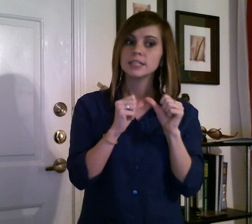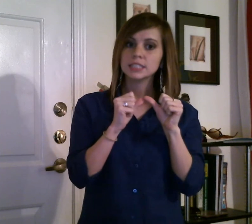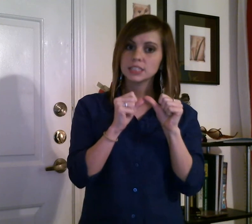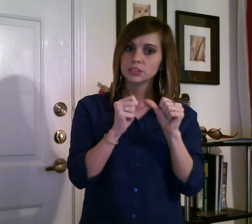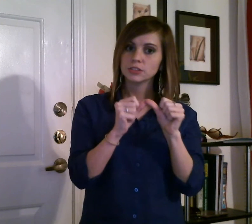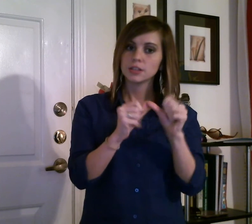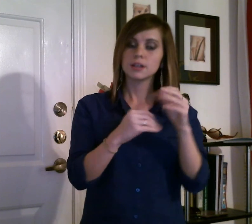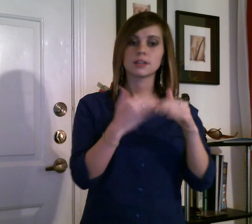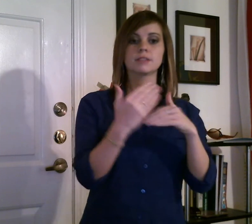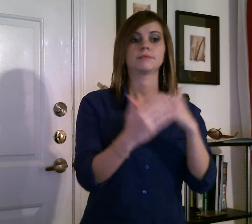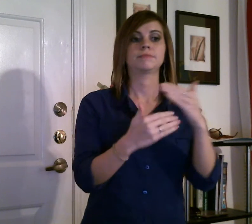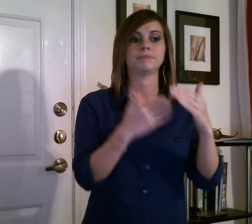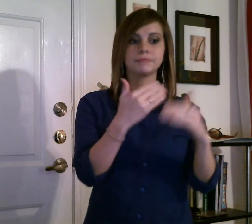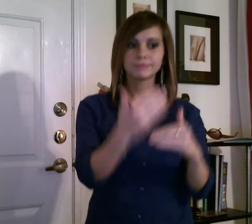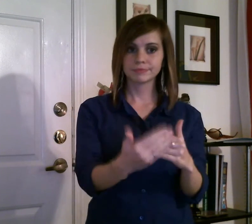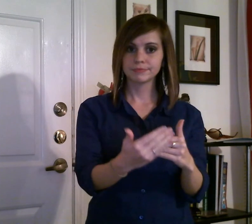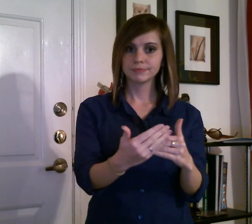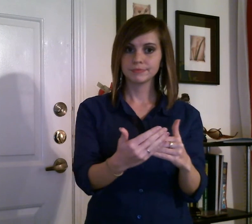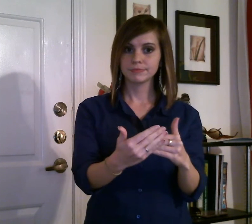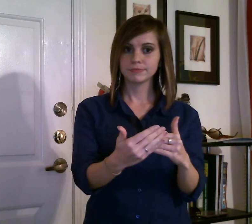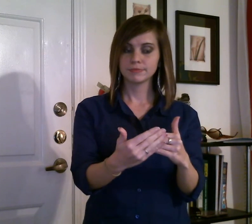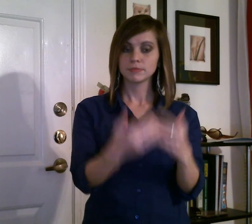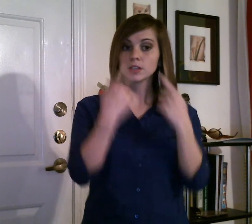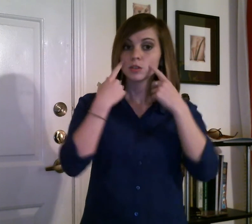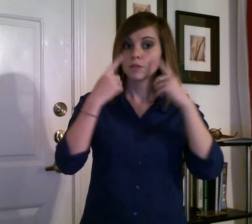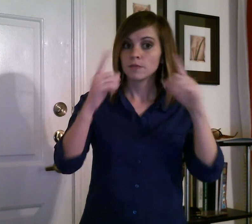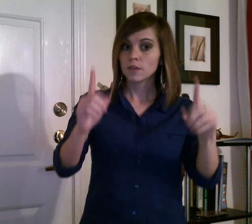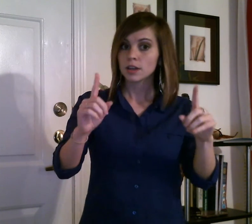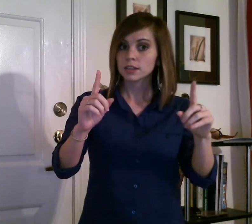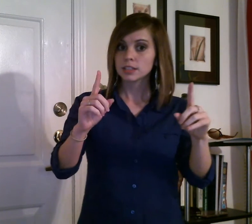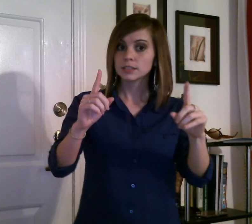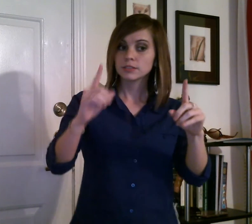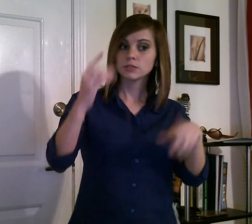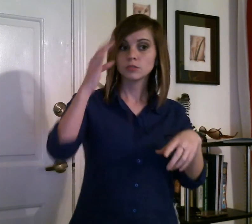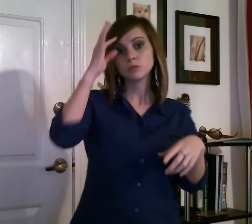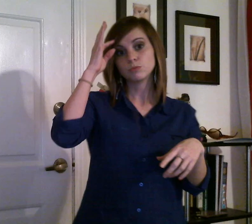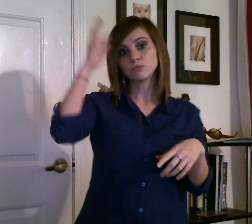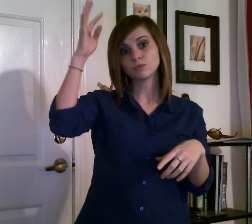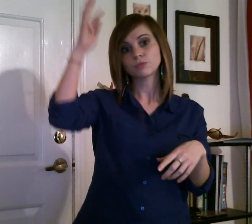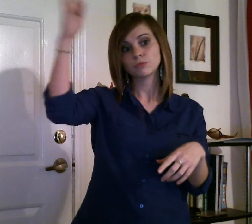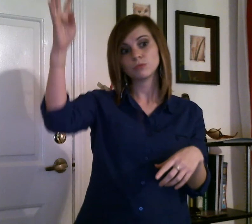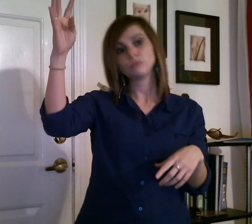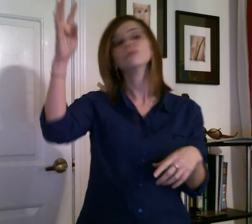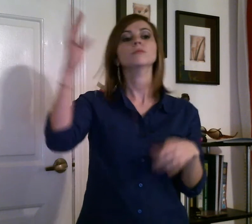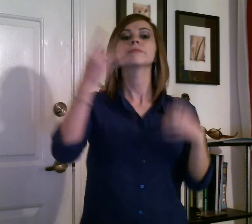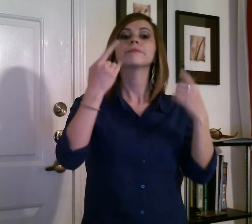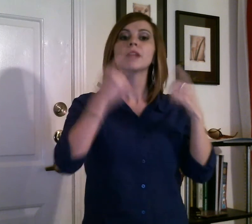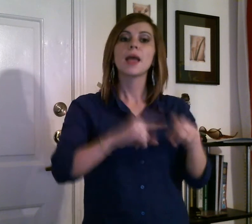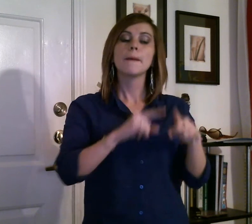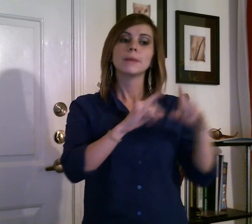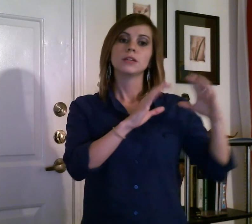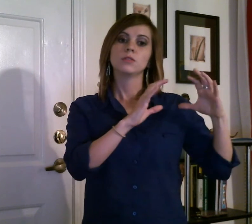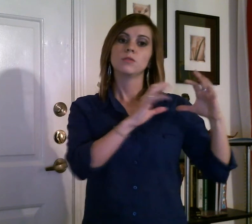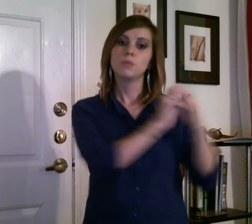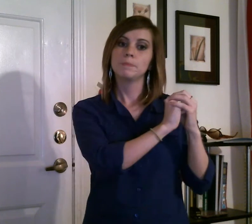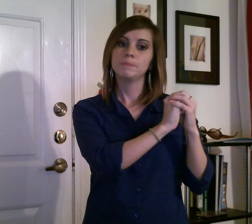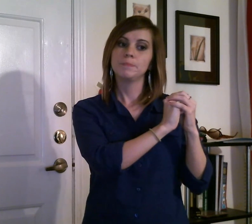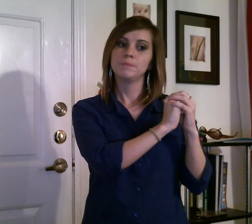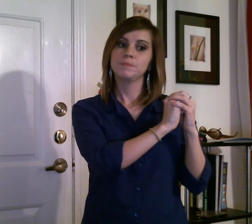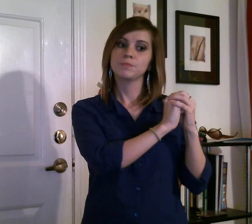condensing until something really interesting happens. So let's imagine that they've gotten really dense here in the center. They've gotten really dense